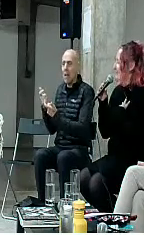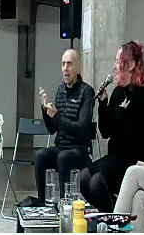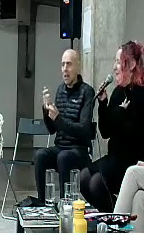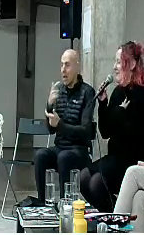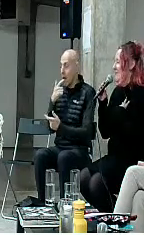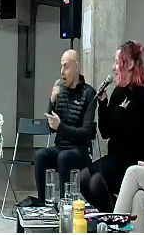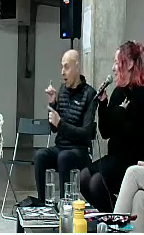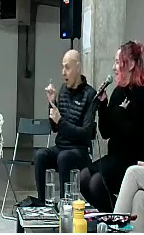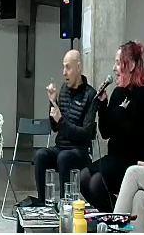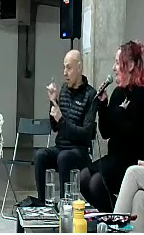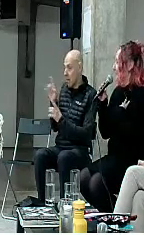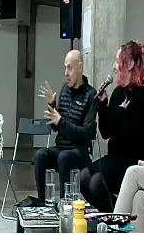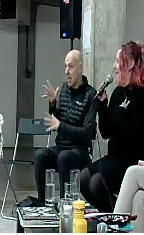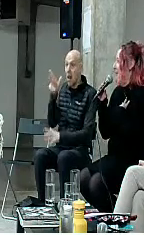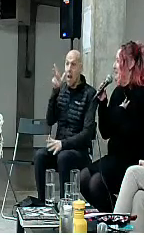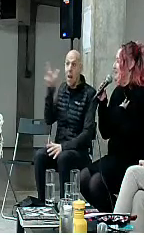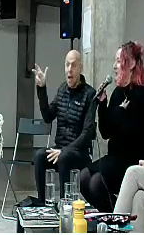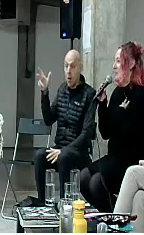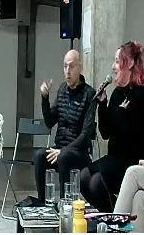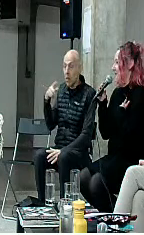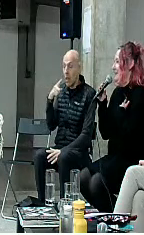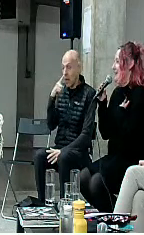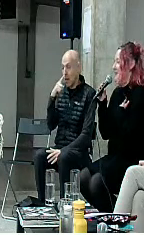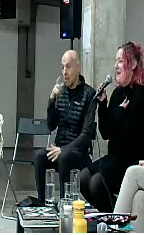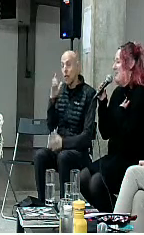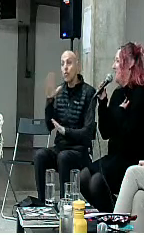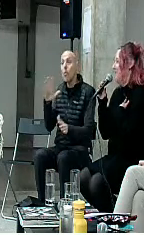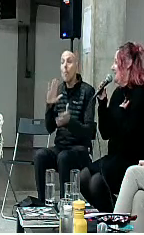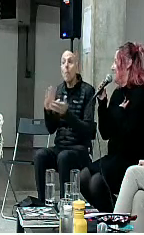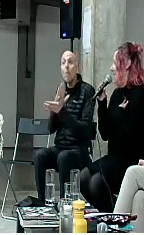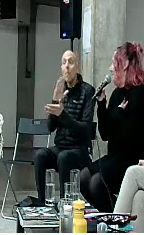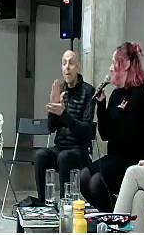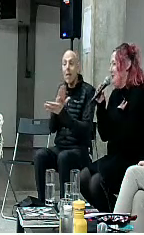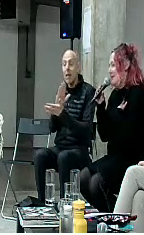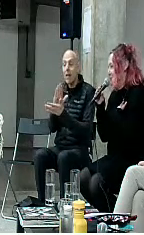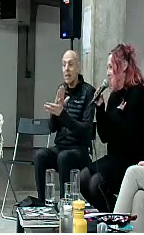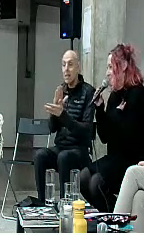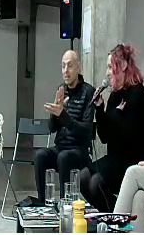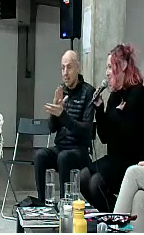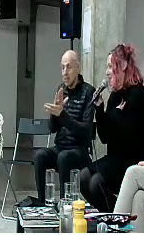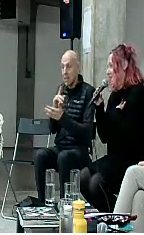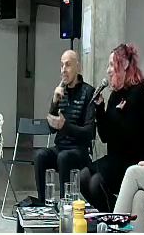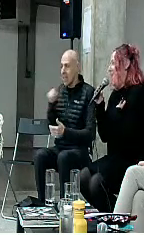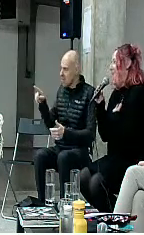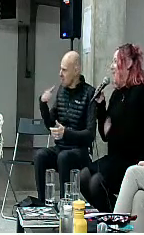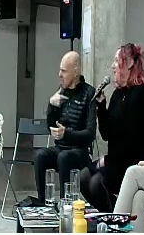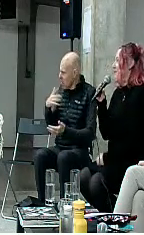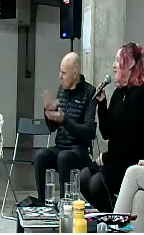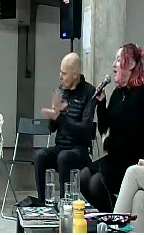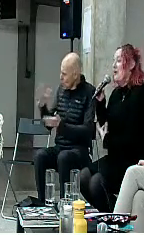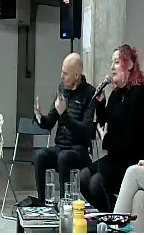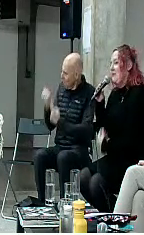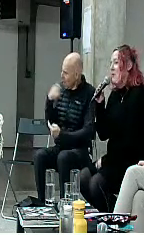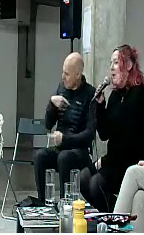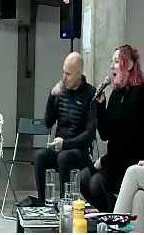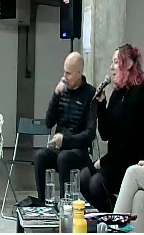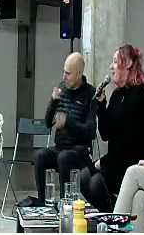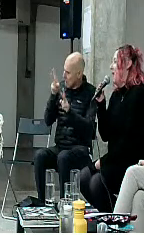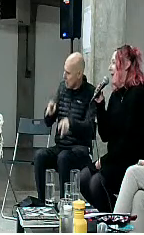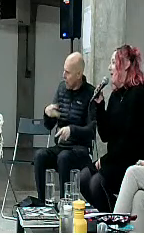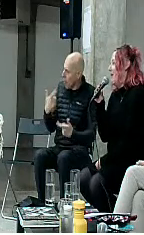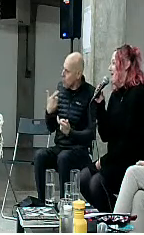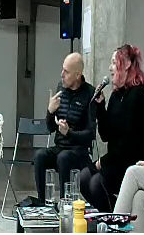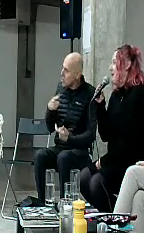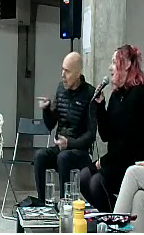said very, very loudly that I was so pleased that they found my sister's death amusing and had forgotten why